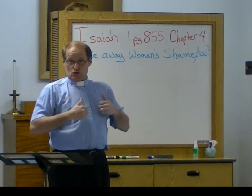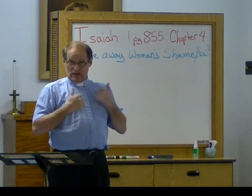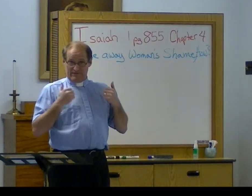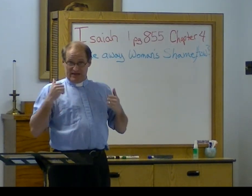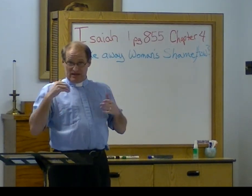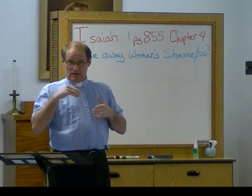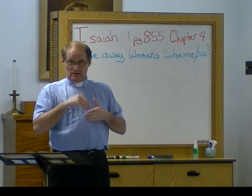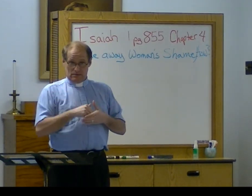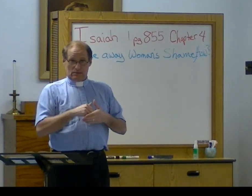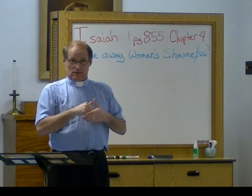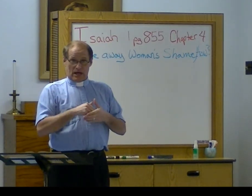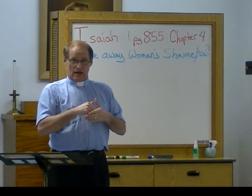you live in, okay?